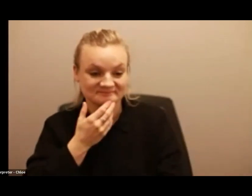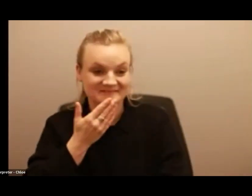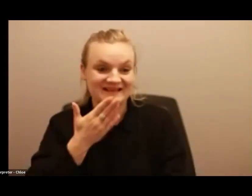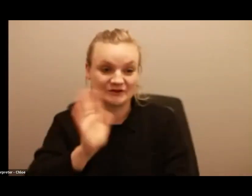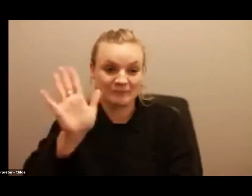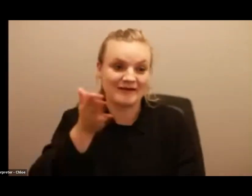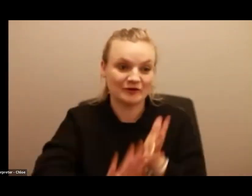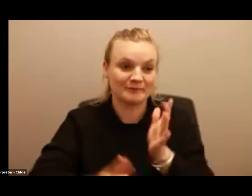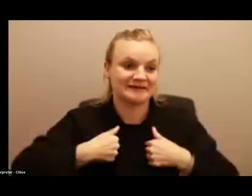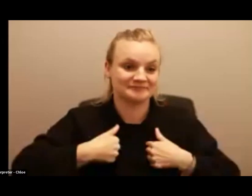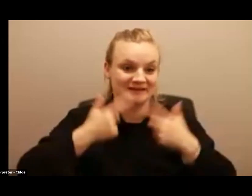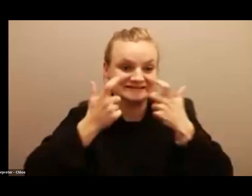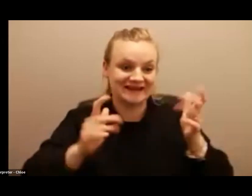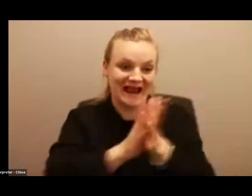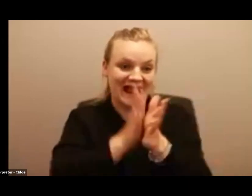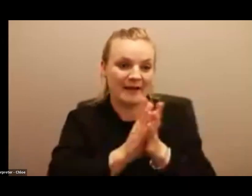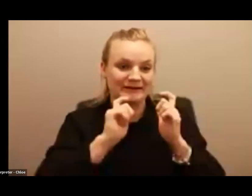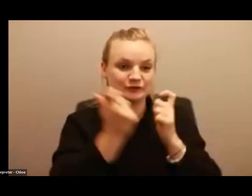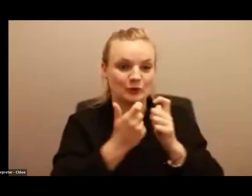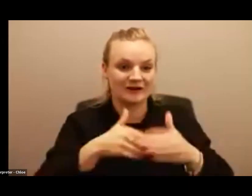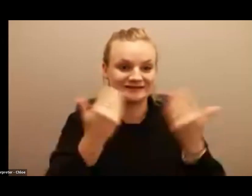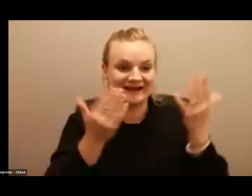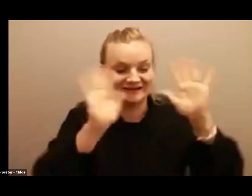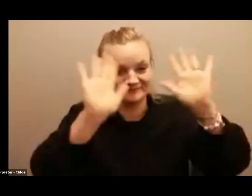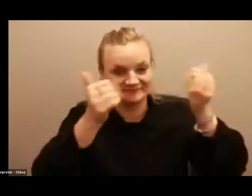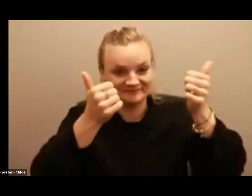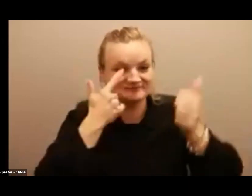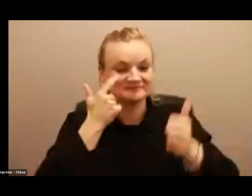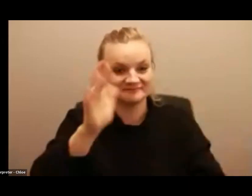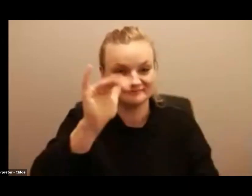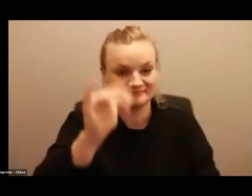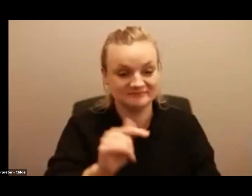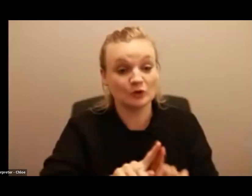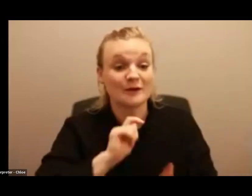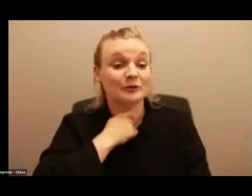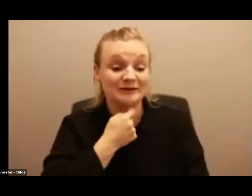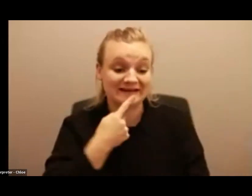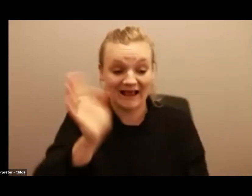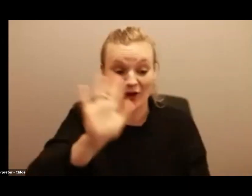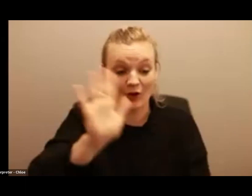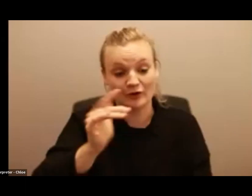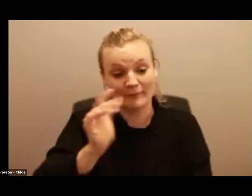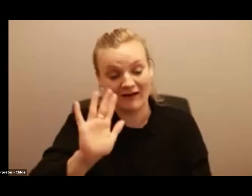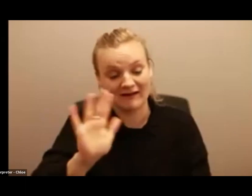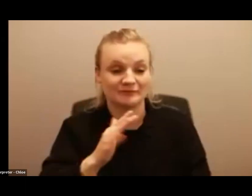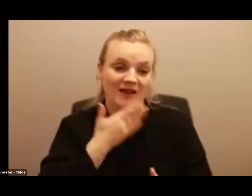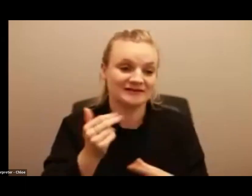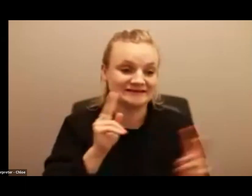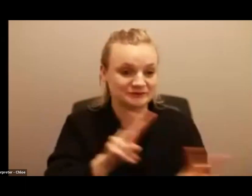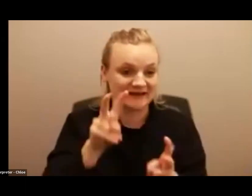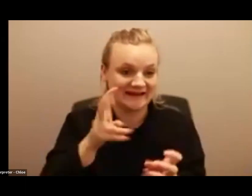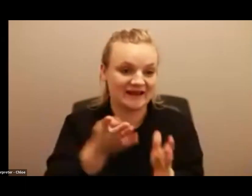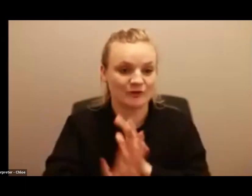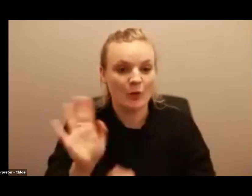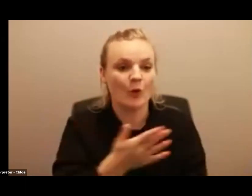me. And happy Doughnut Day, everyone. And please unmute yourselves, and be lovely to hear as many voices